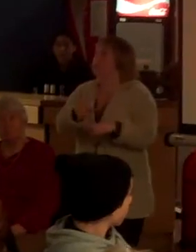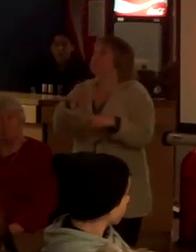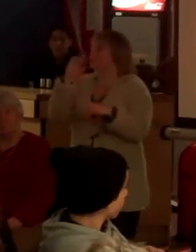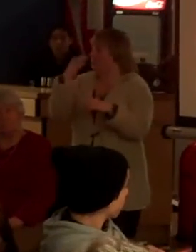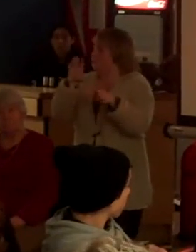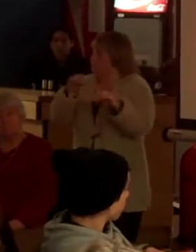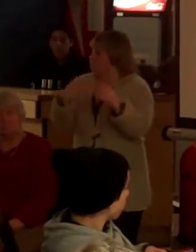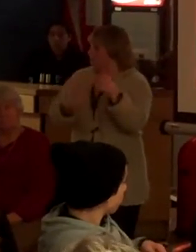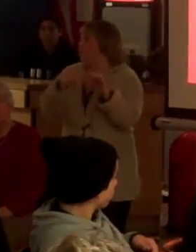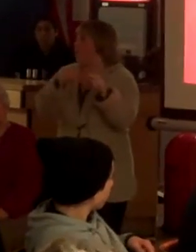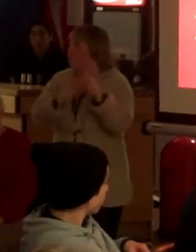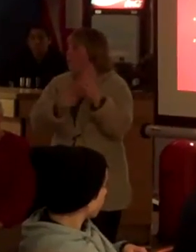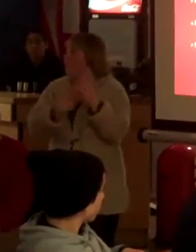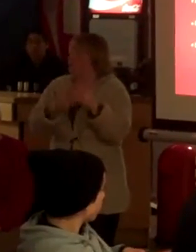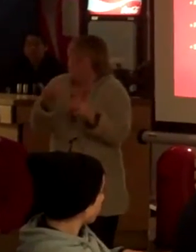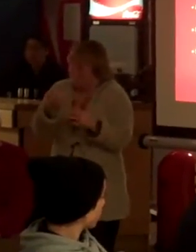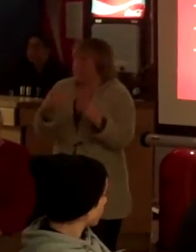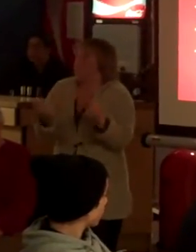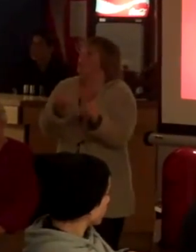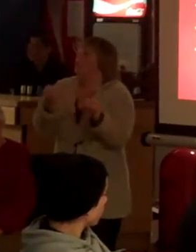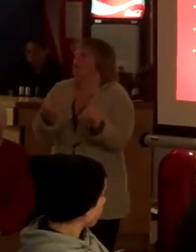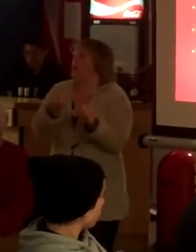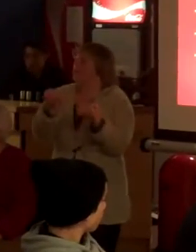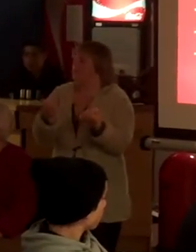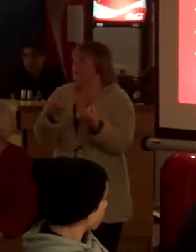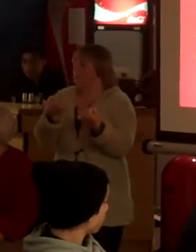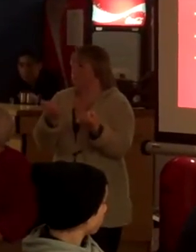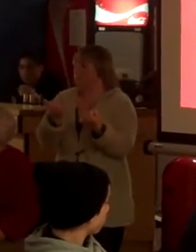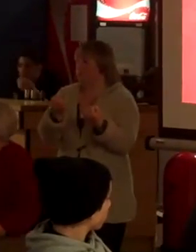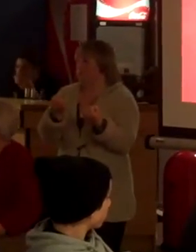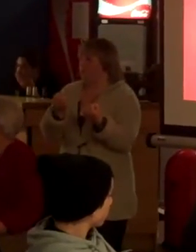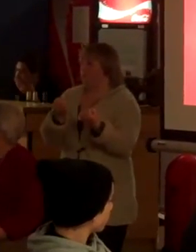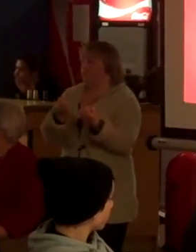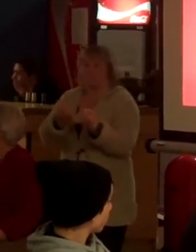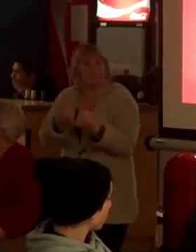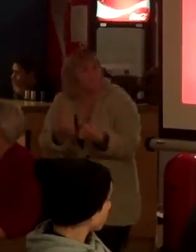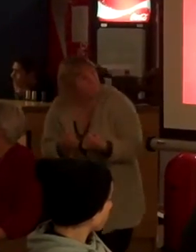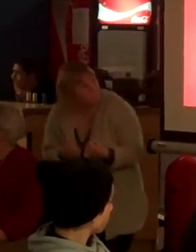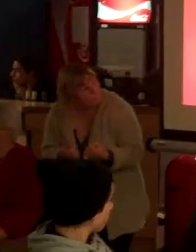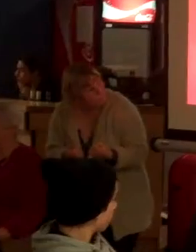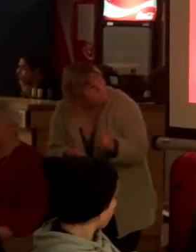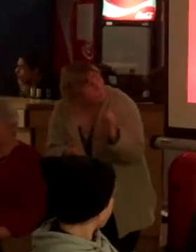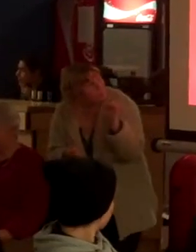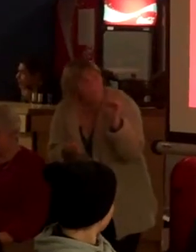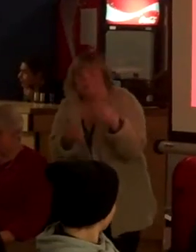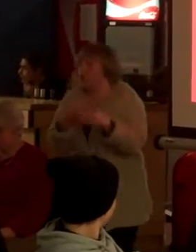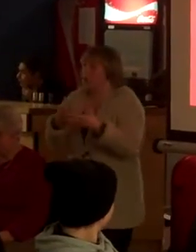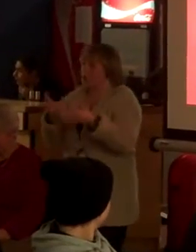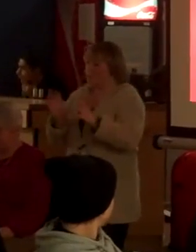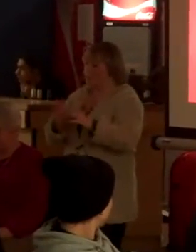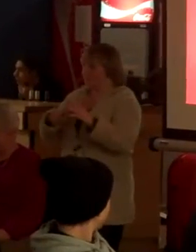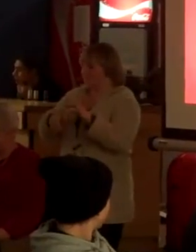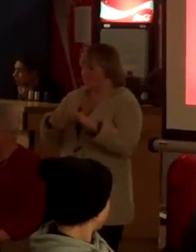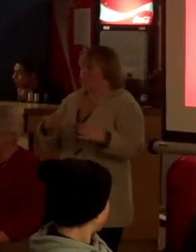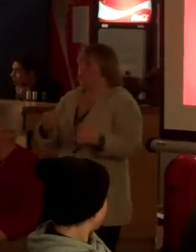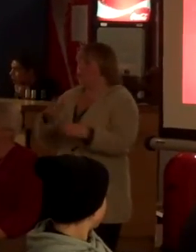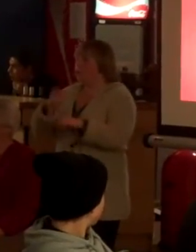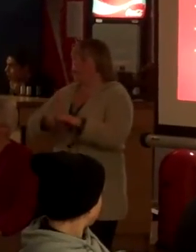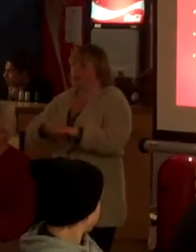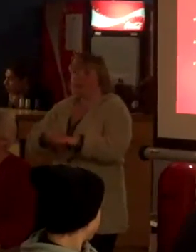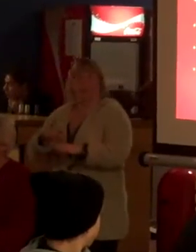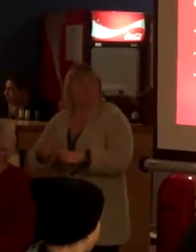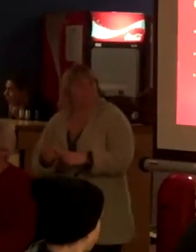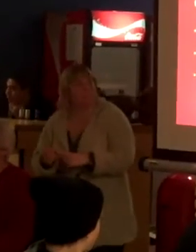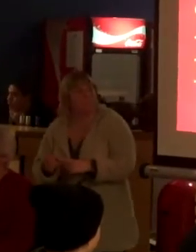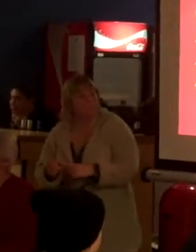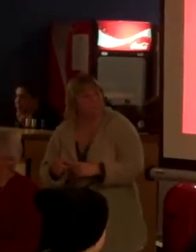small organization, has a management committee in Uganda. It is comprised of some people, and who are responsible to monitor